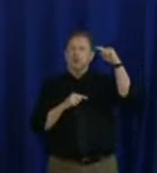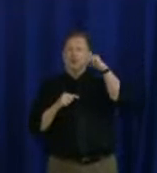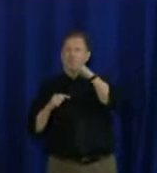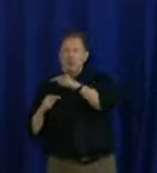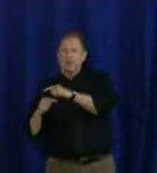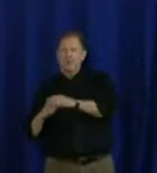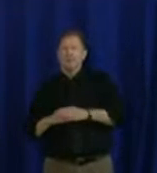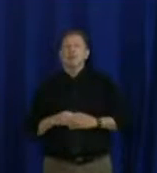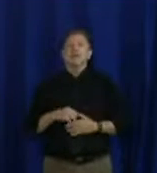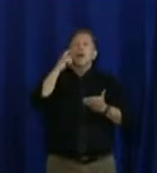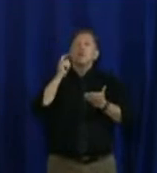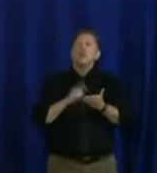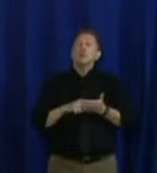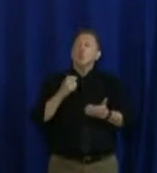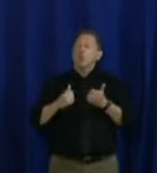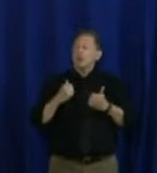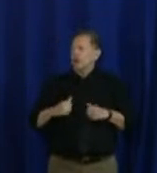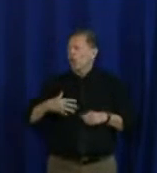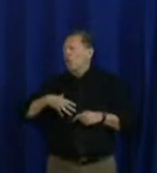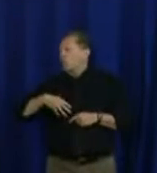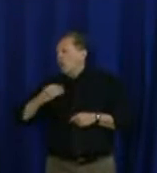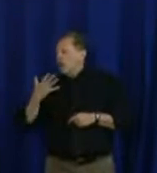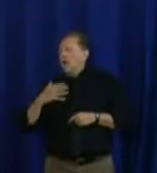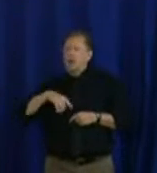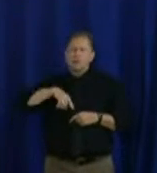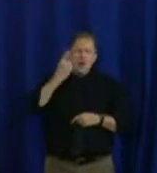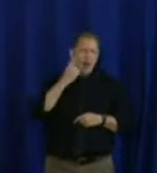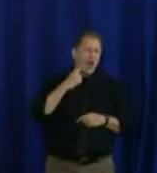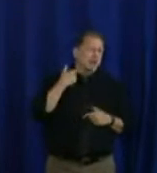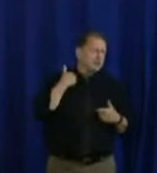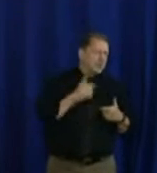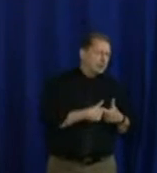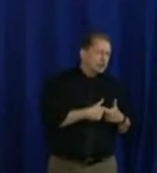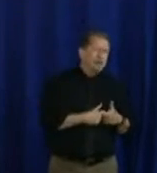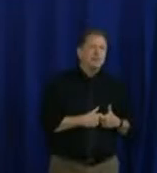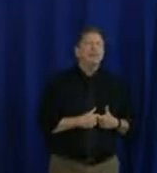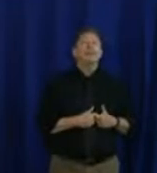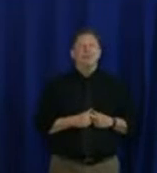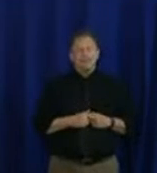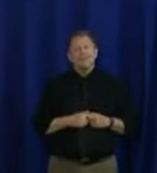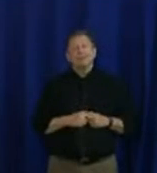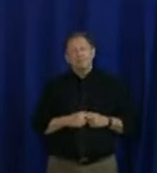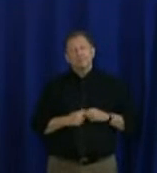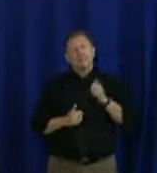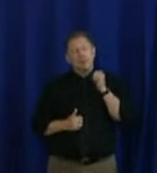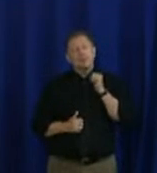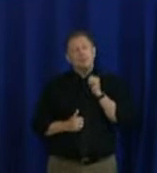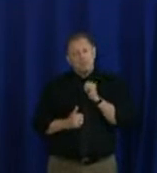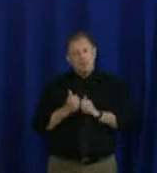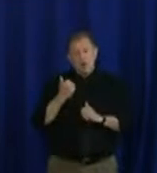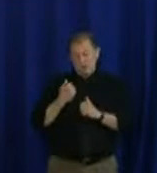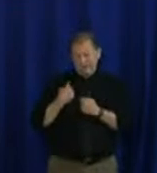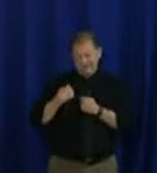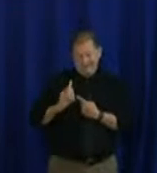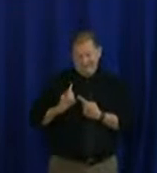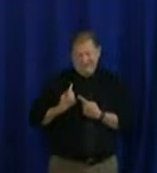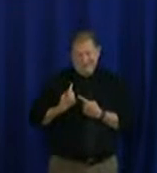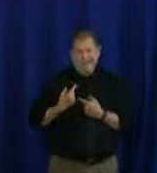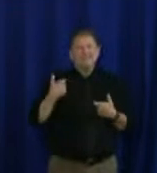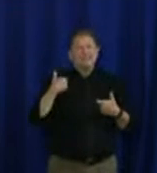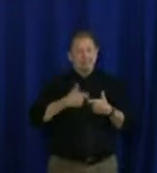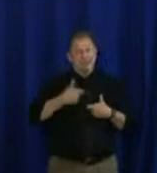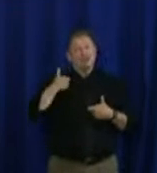And where we look at race and ethnicity, it's no secret here that most of our recent cases have been among